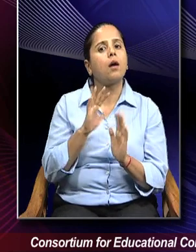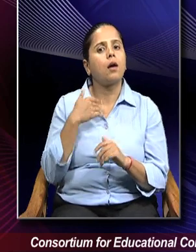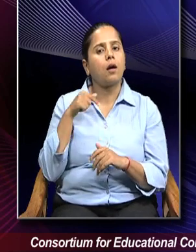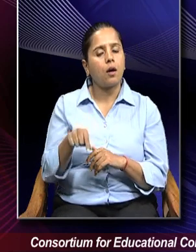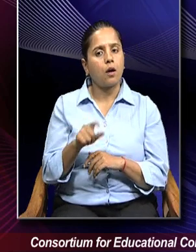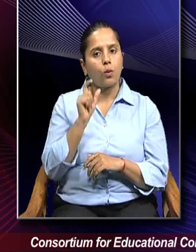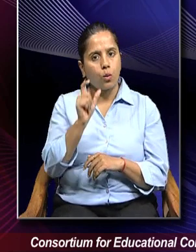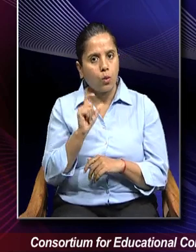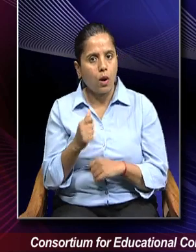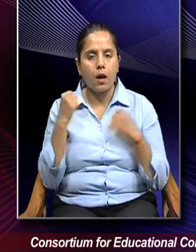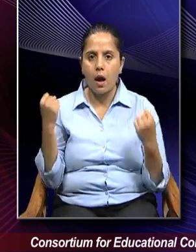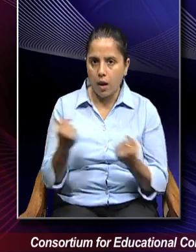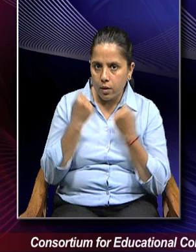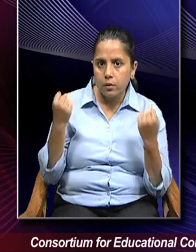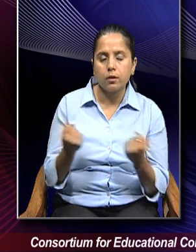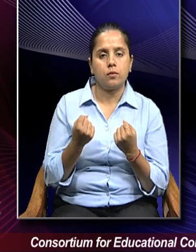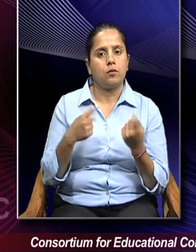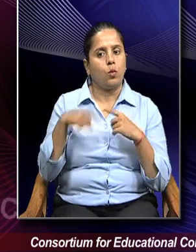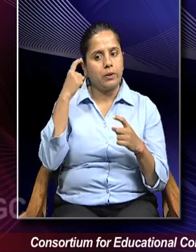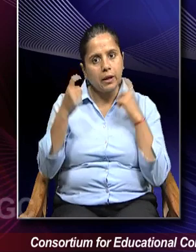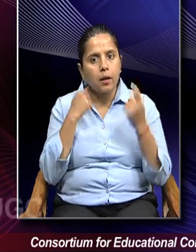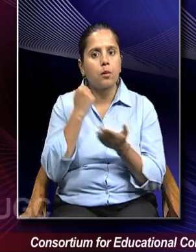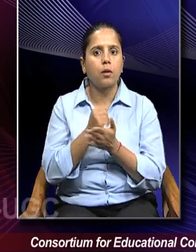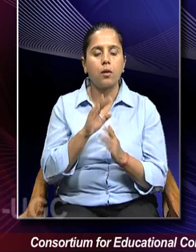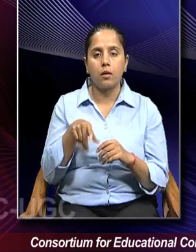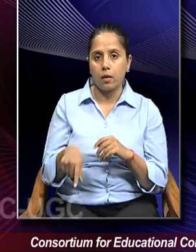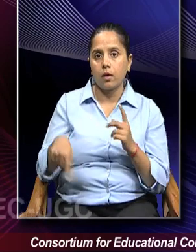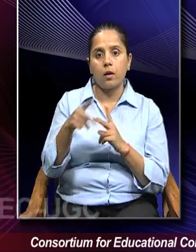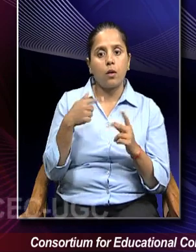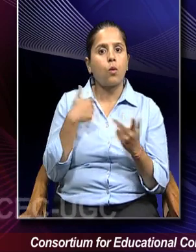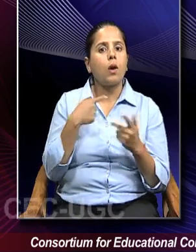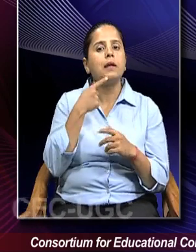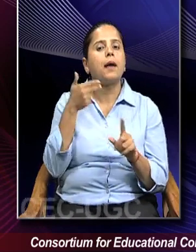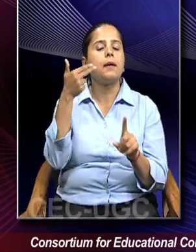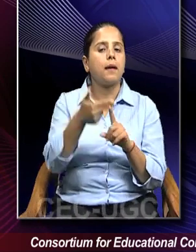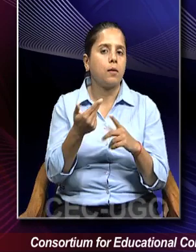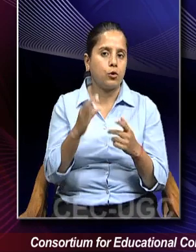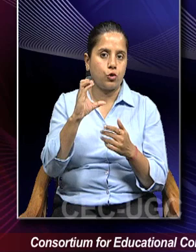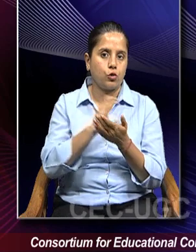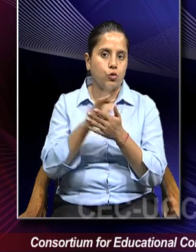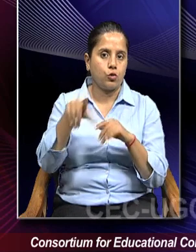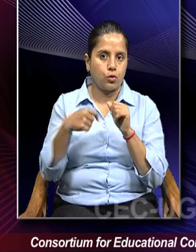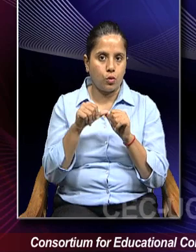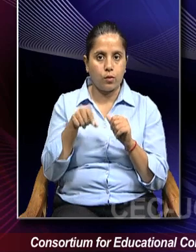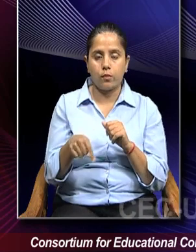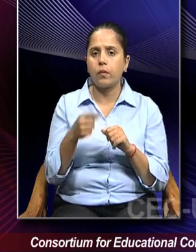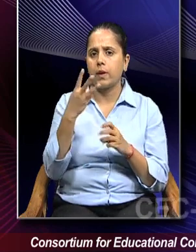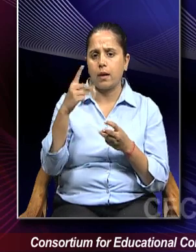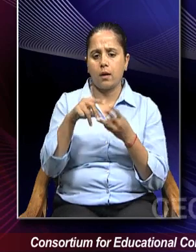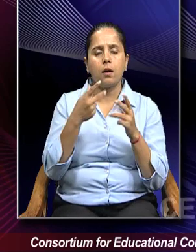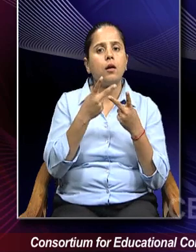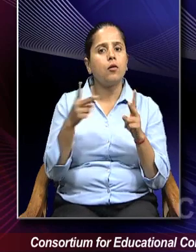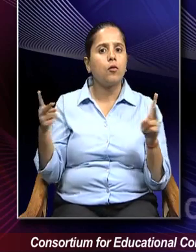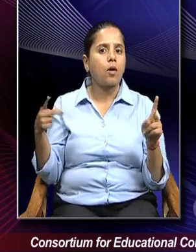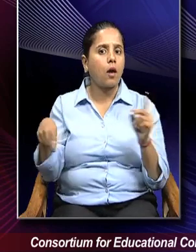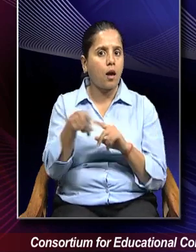our actions and in our thinking, mansa vacha karmana, what we call. So, these three distinct approaches